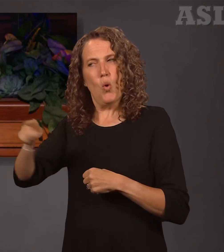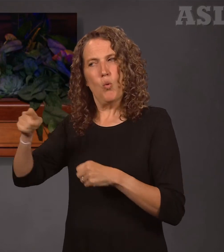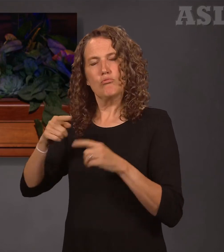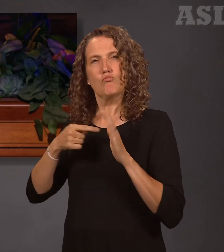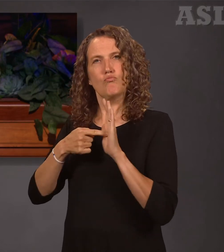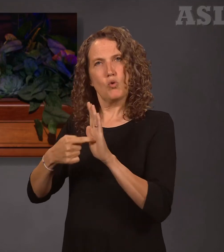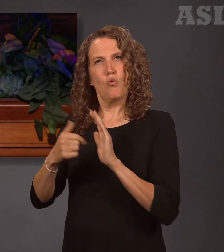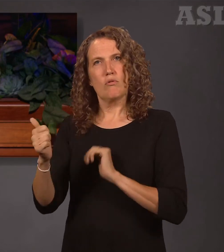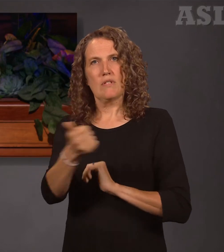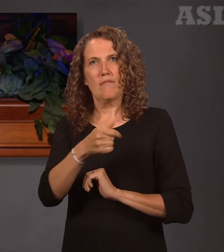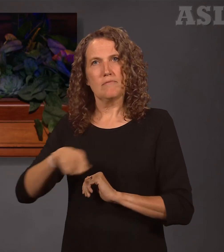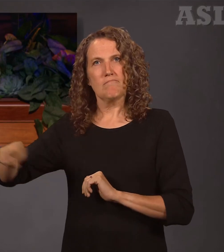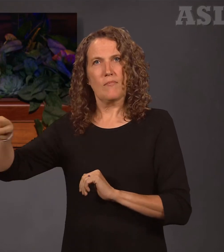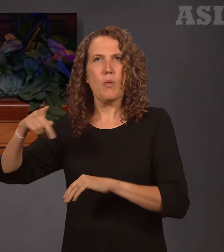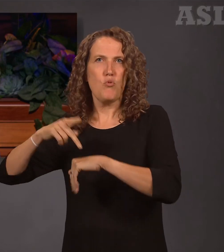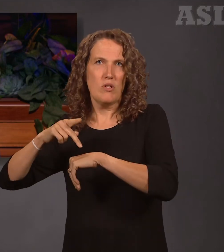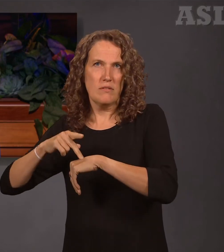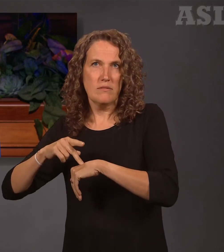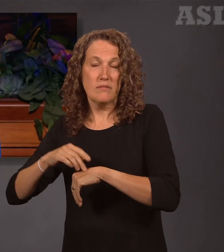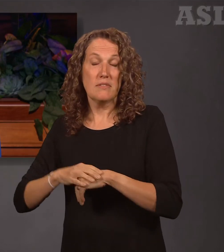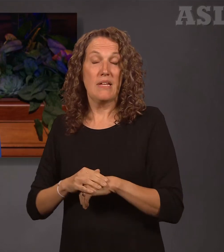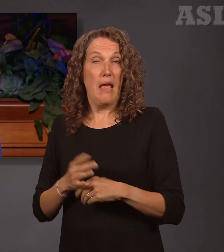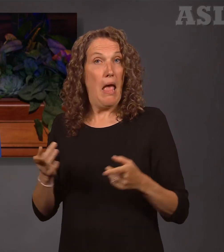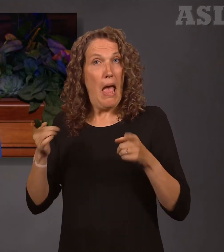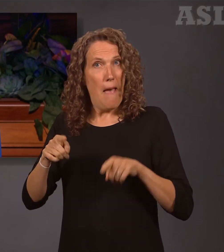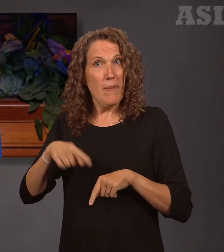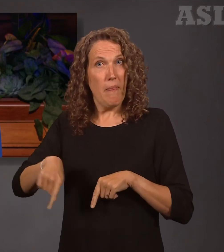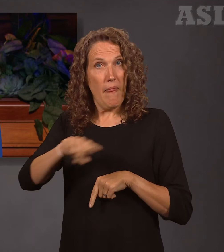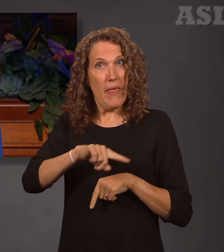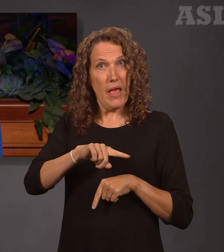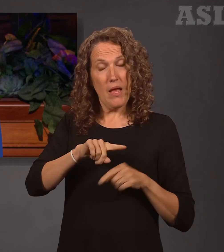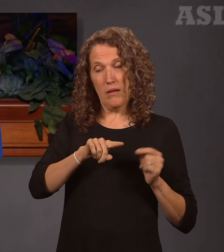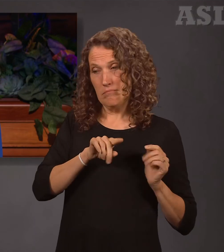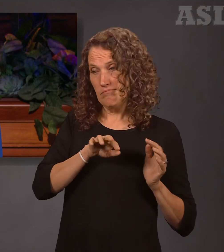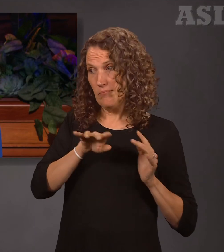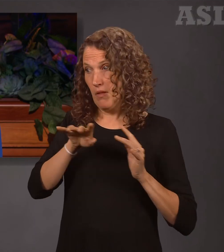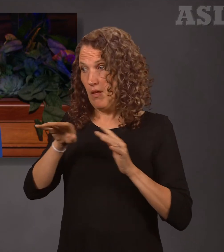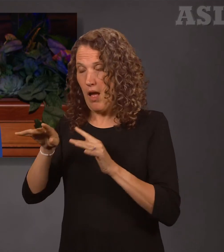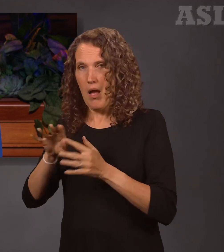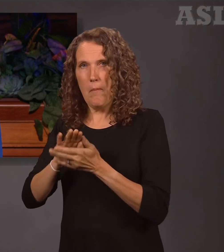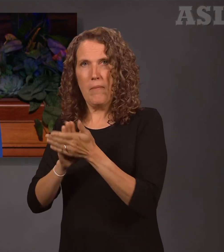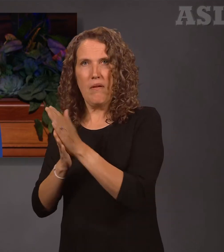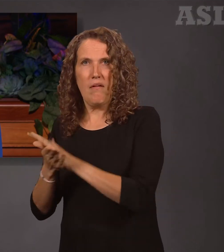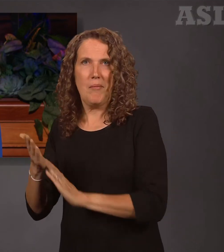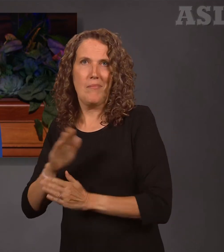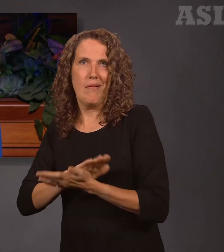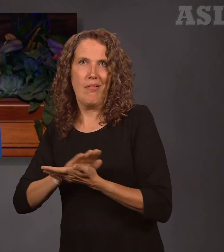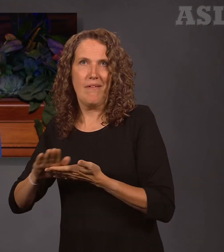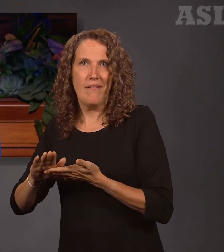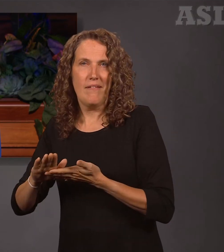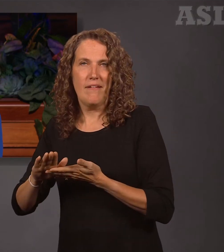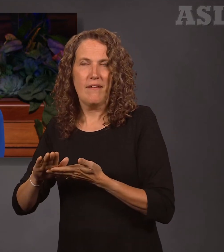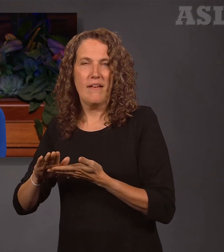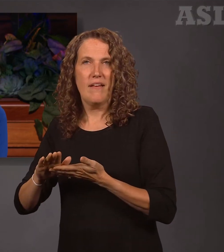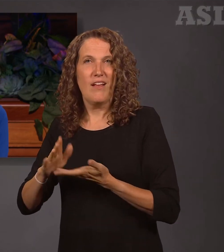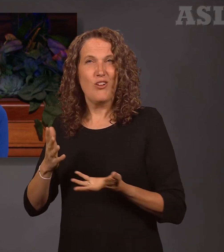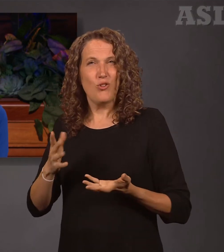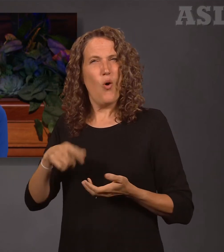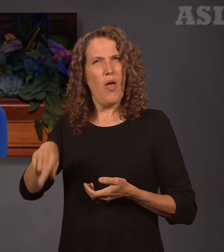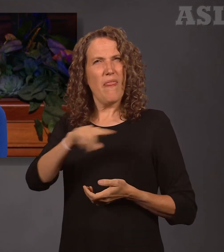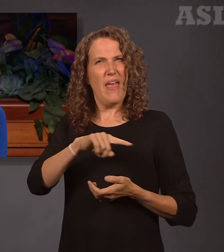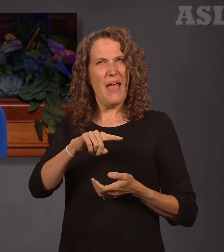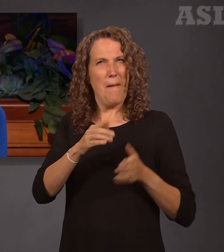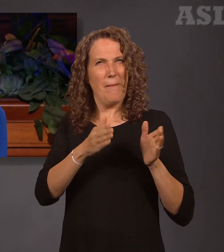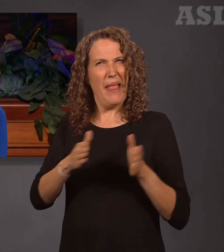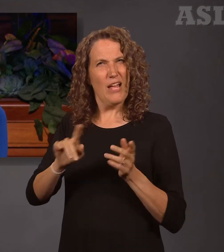and it came to pass that as they went they were cleansed they went to show